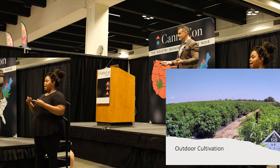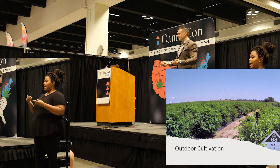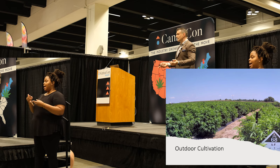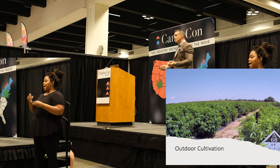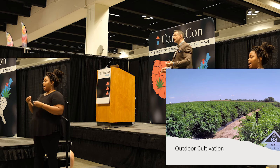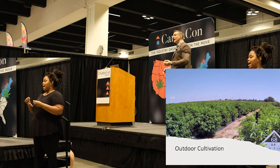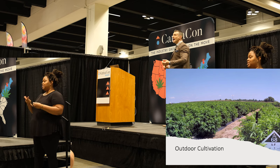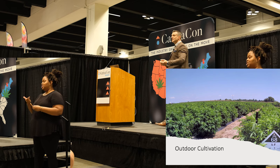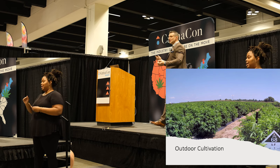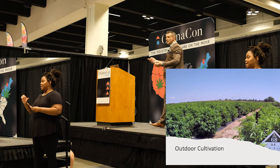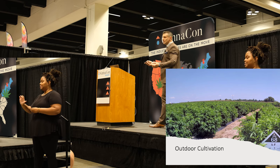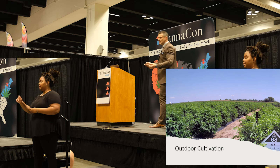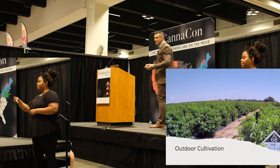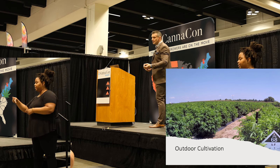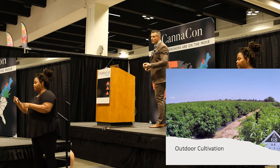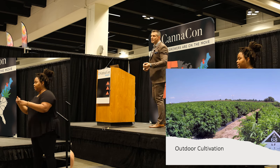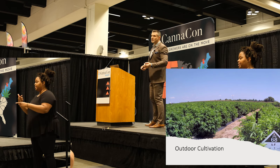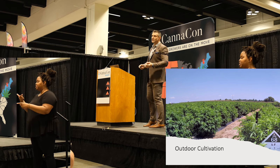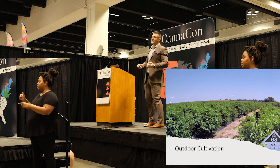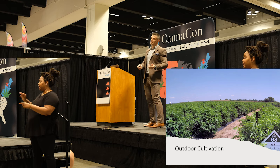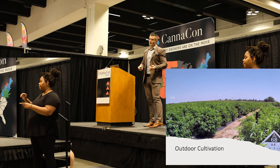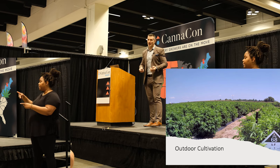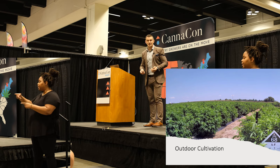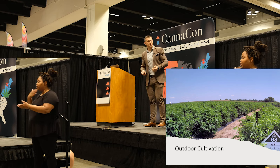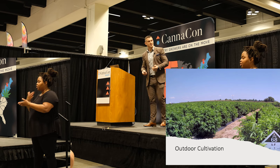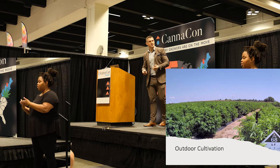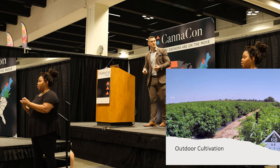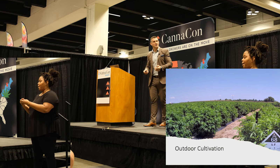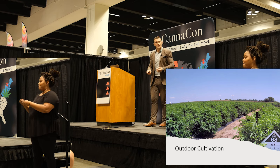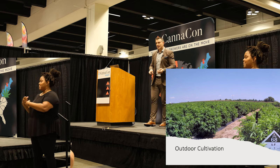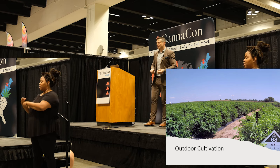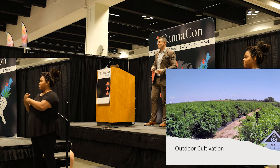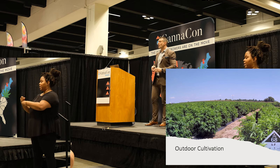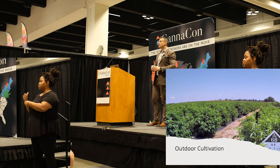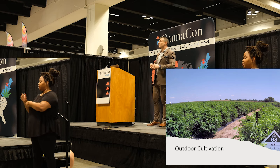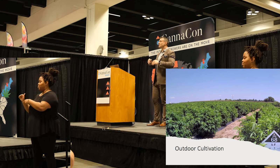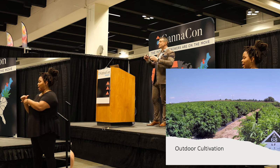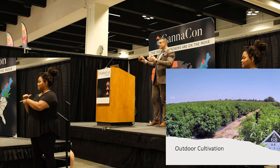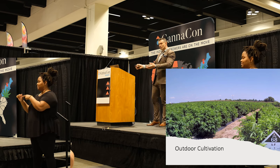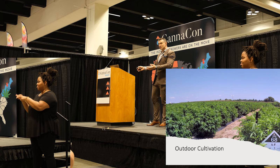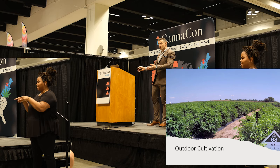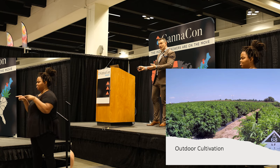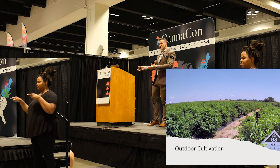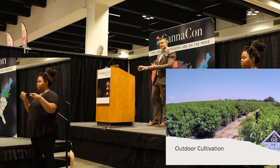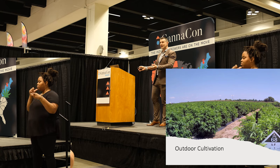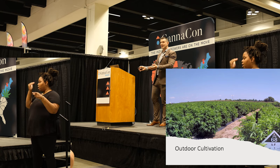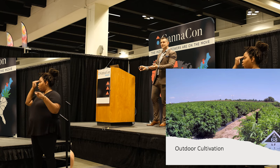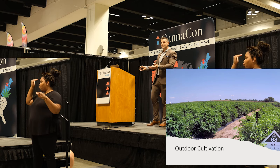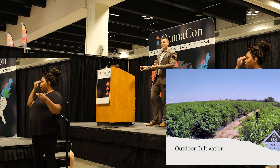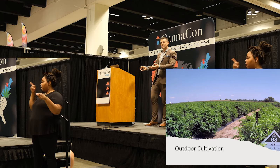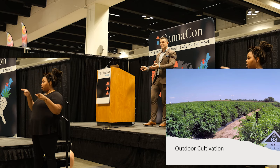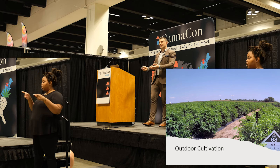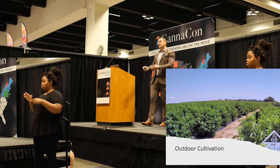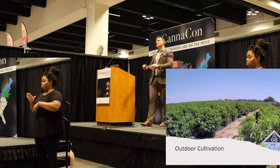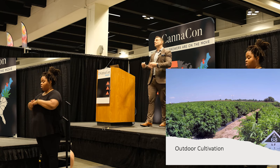practices. Look at GMP, good manufacturing practices. If you aren't aware of this and you're on the production